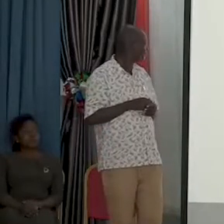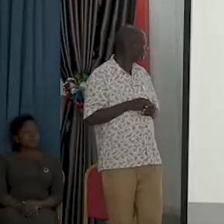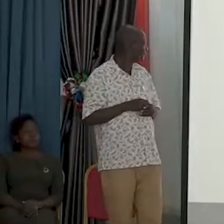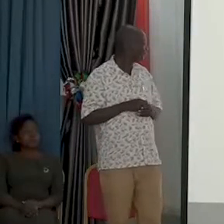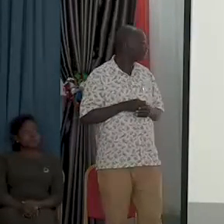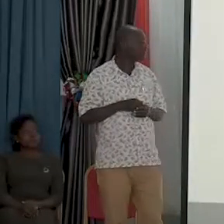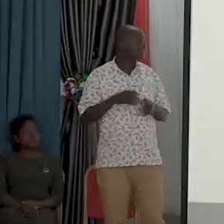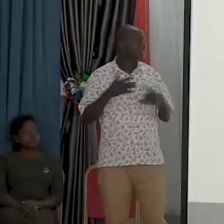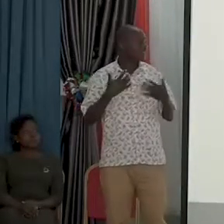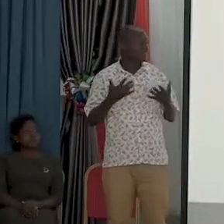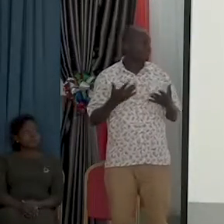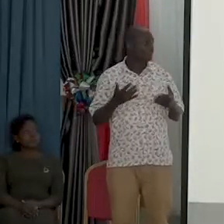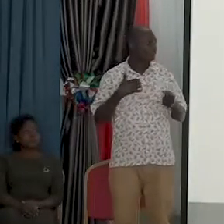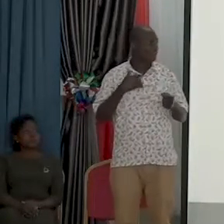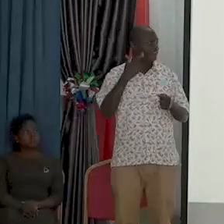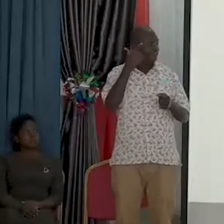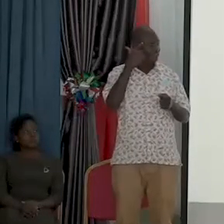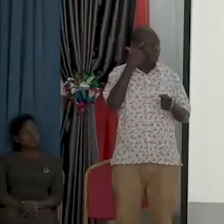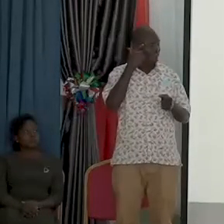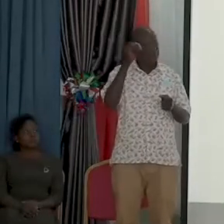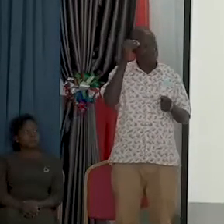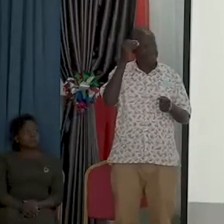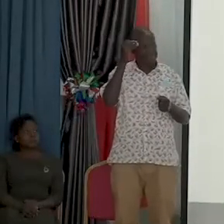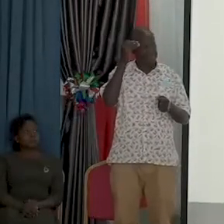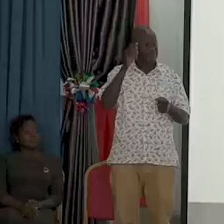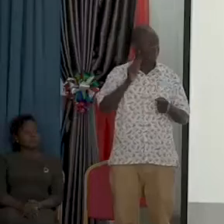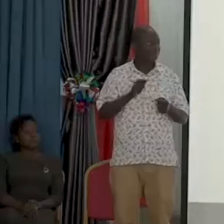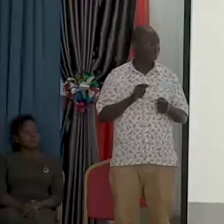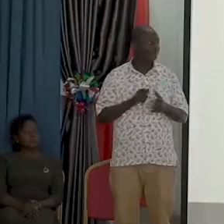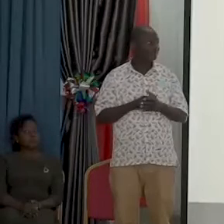But the kinds of things we think about in the student column.